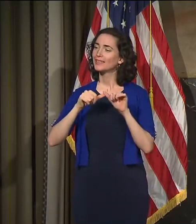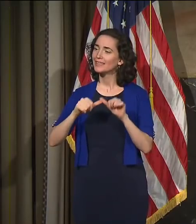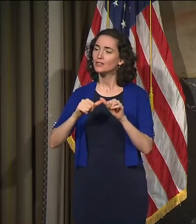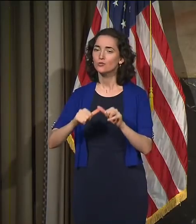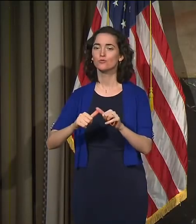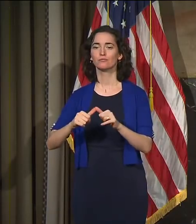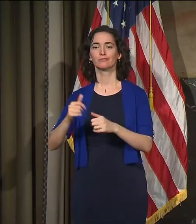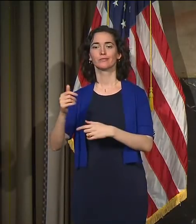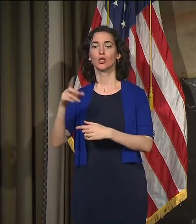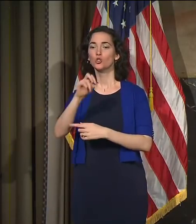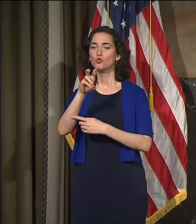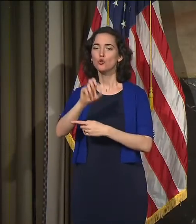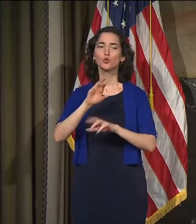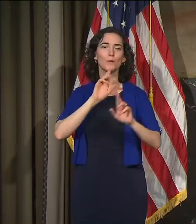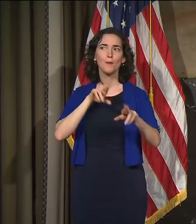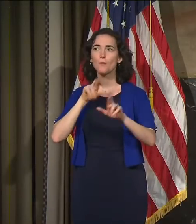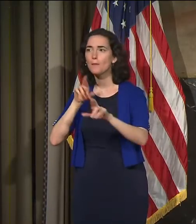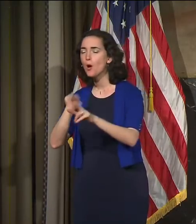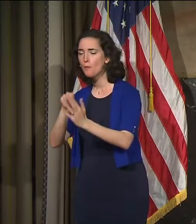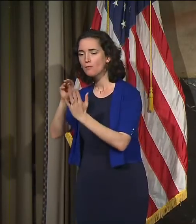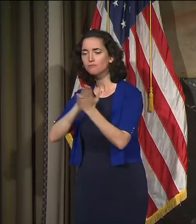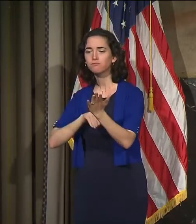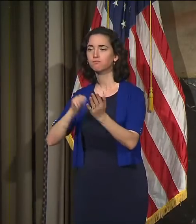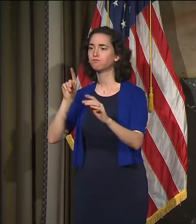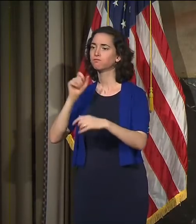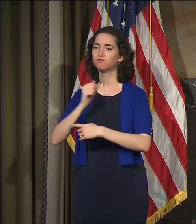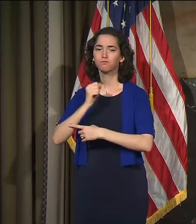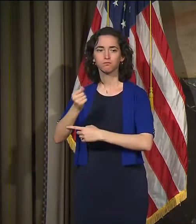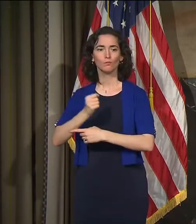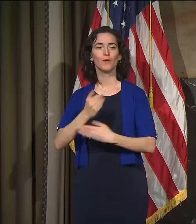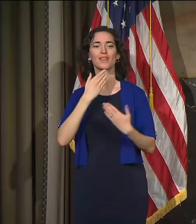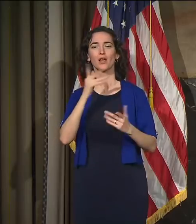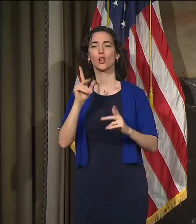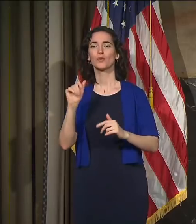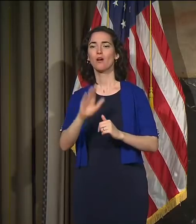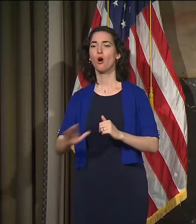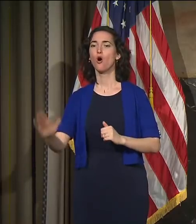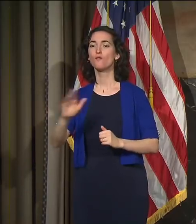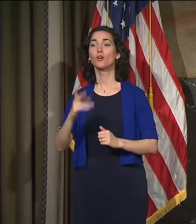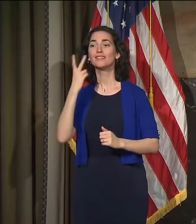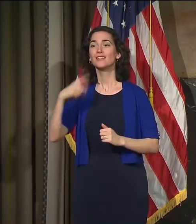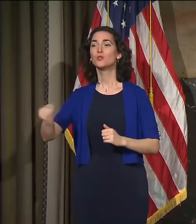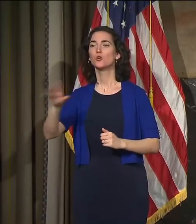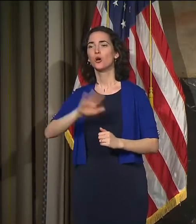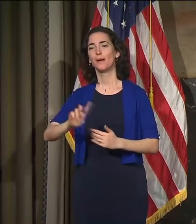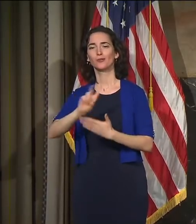to cover this. Thank you all to the people of Louisiana, and we will see you all in a couple of weeks.